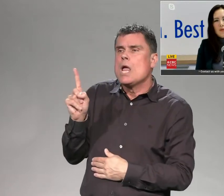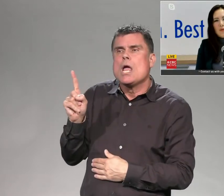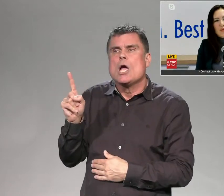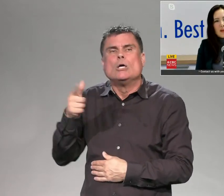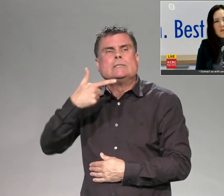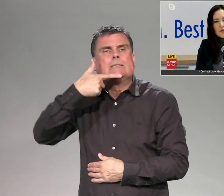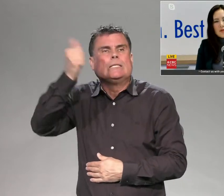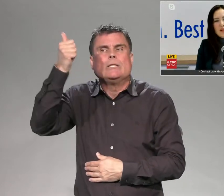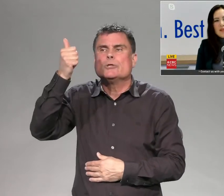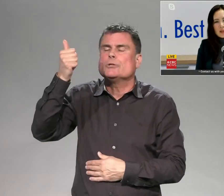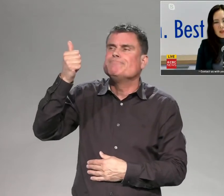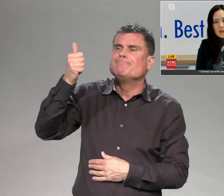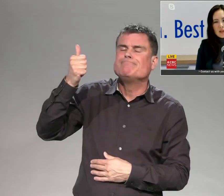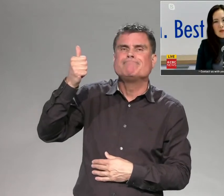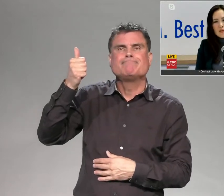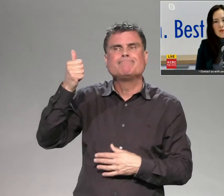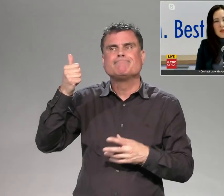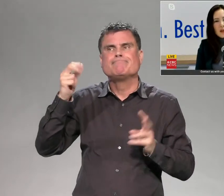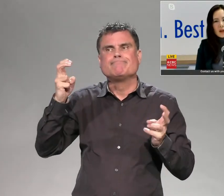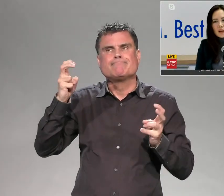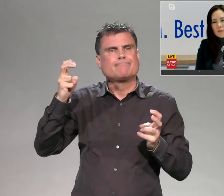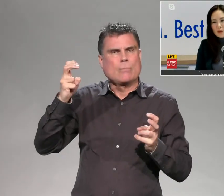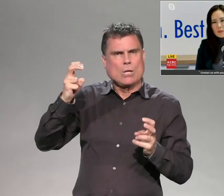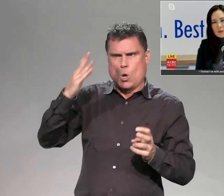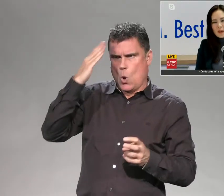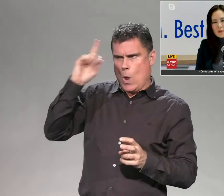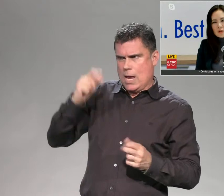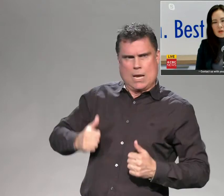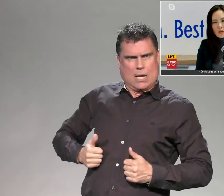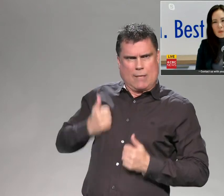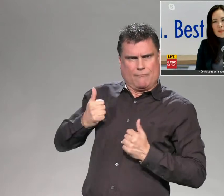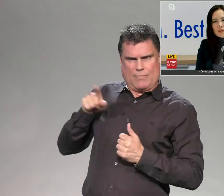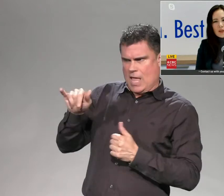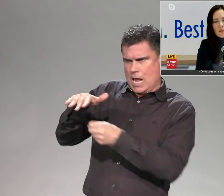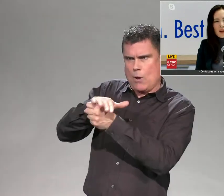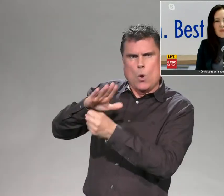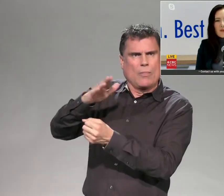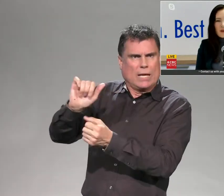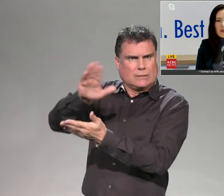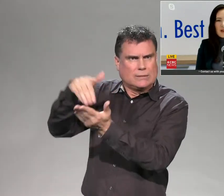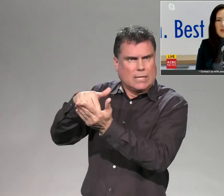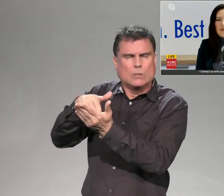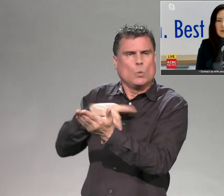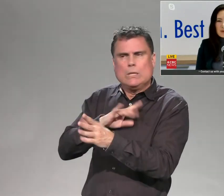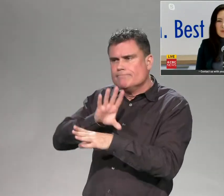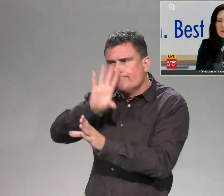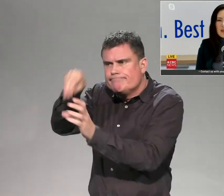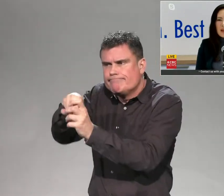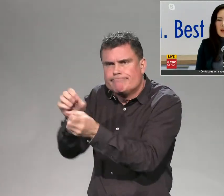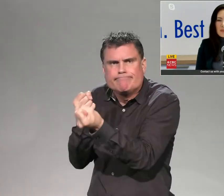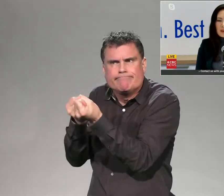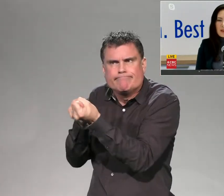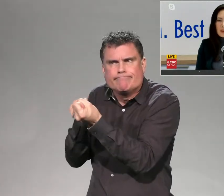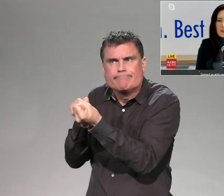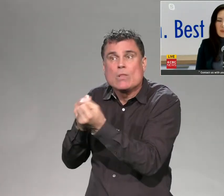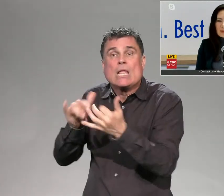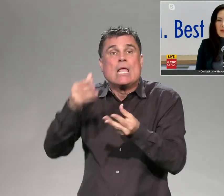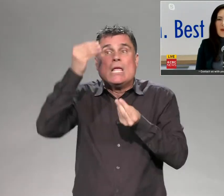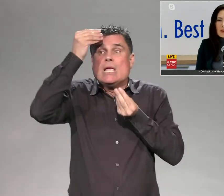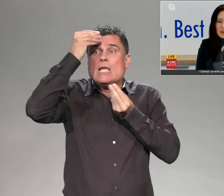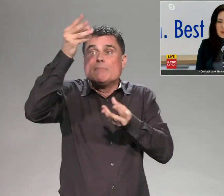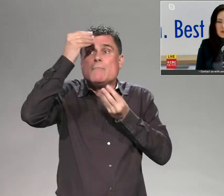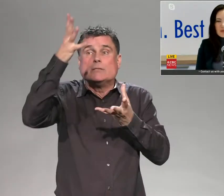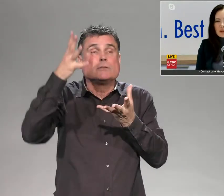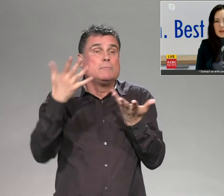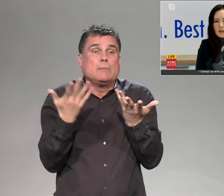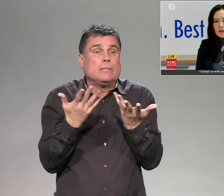There's also language translated into multiple languages on our website. We have online virtual ability when people